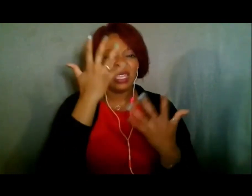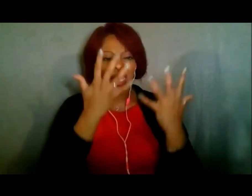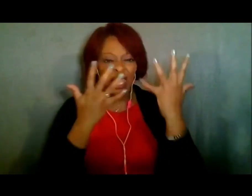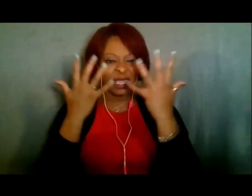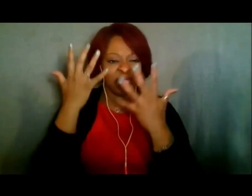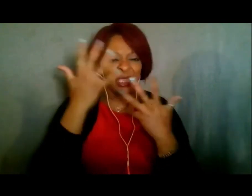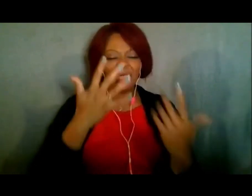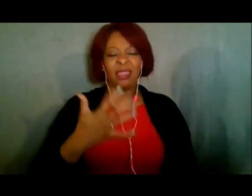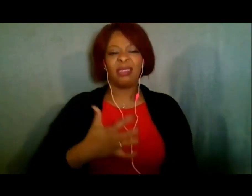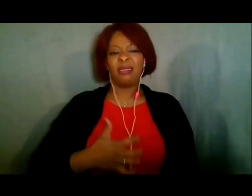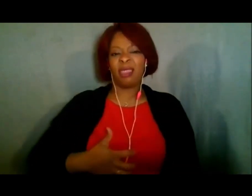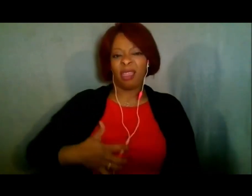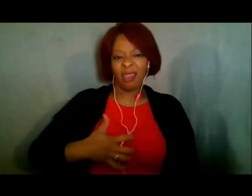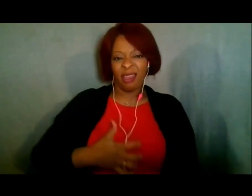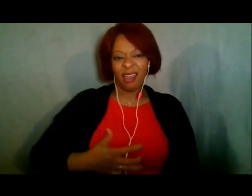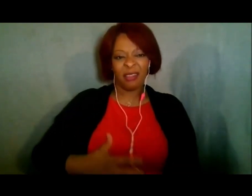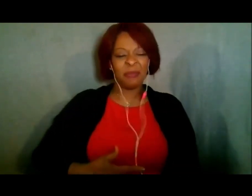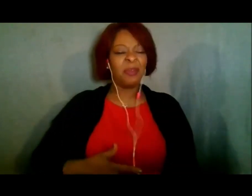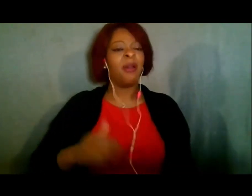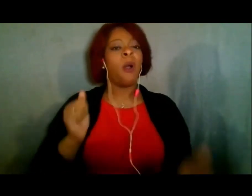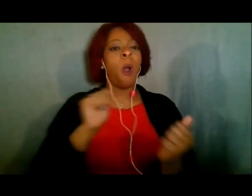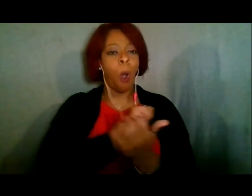sick to your stomach, all of the above.